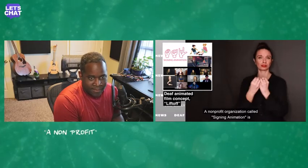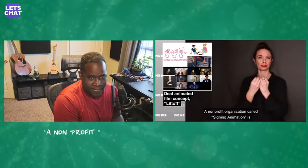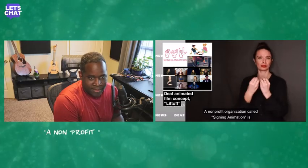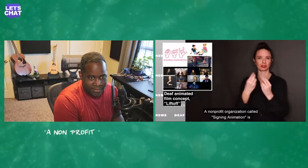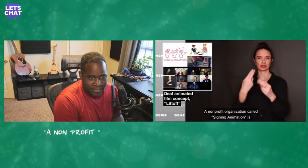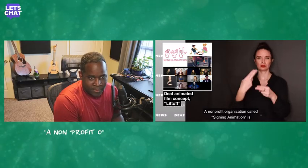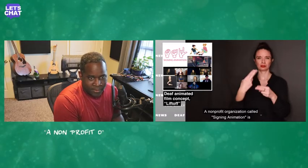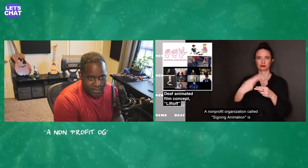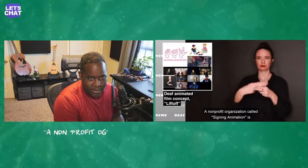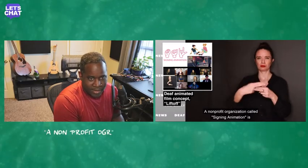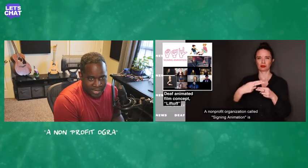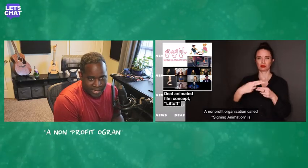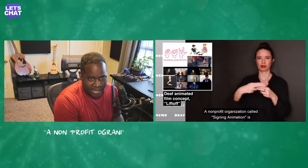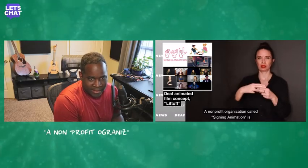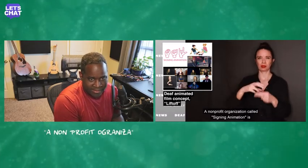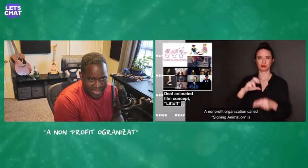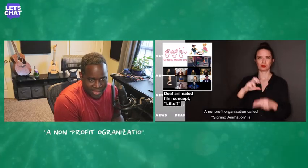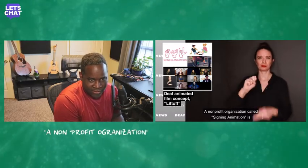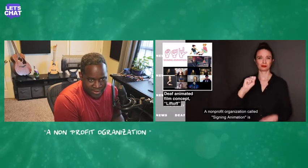nonprofit